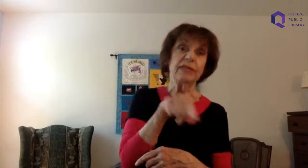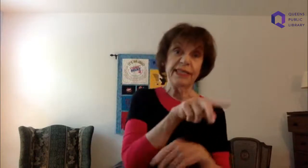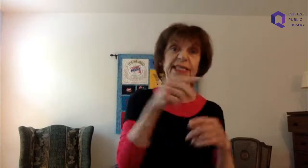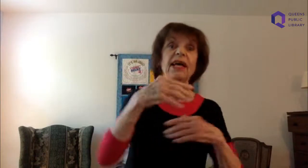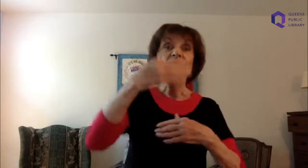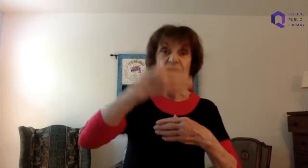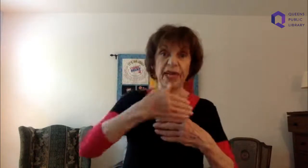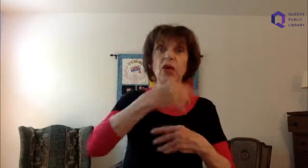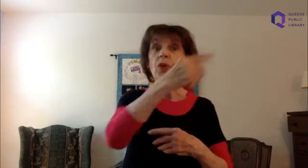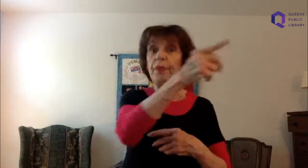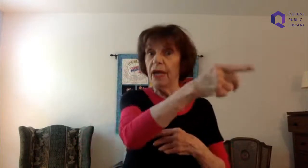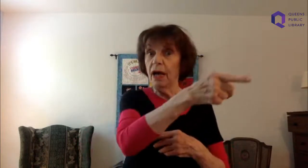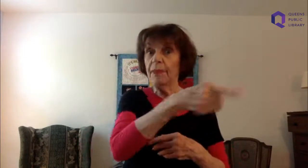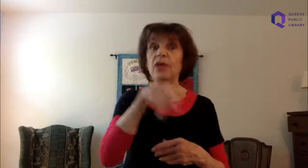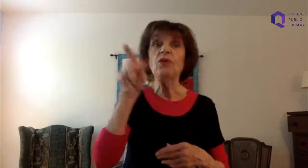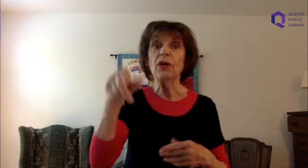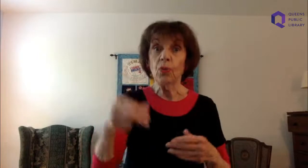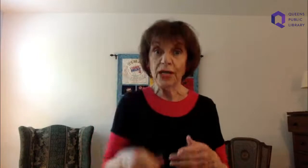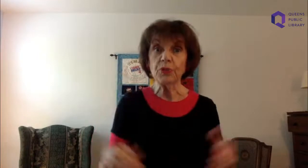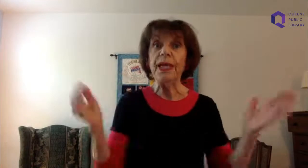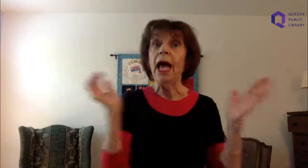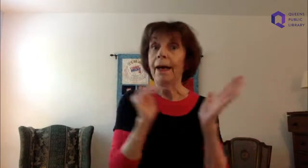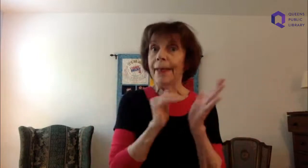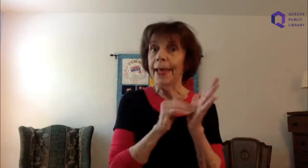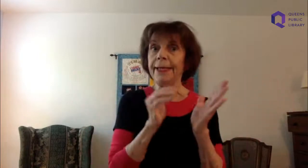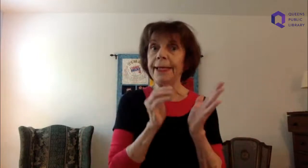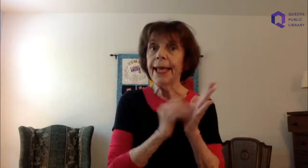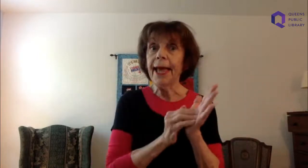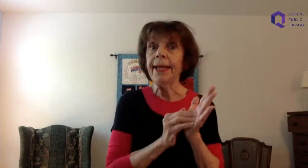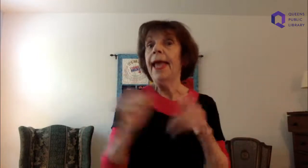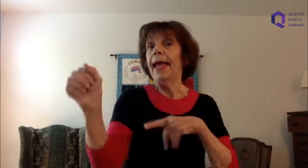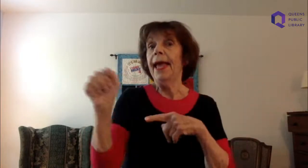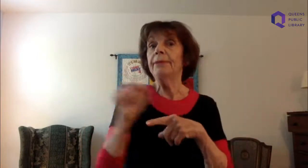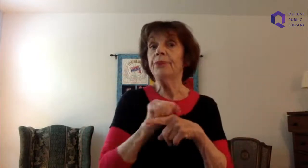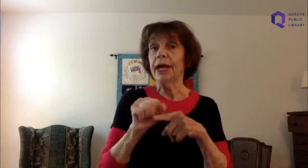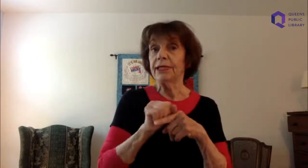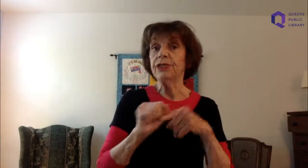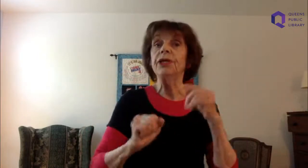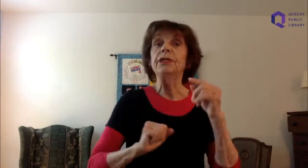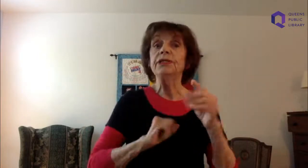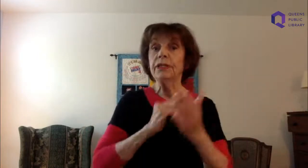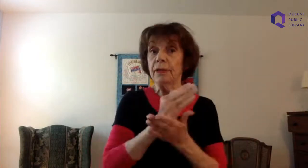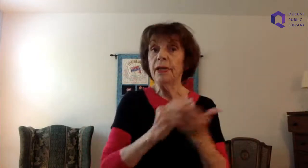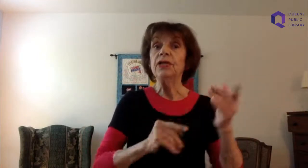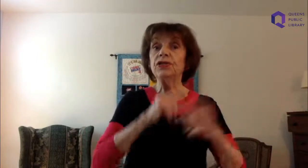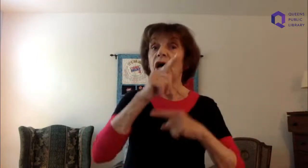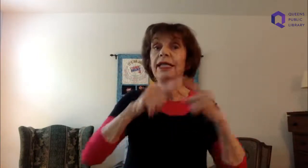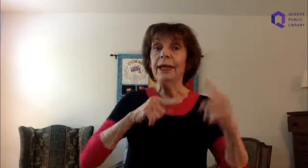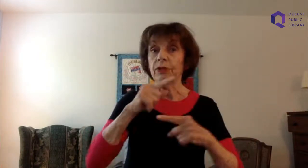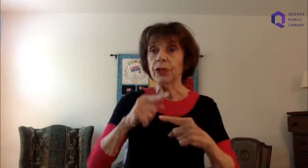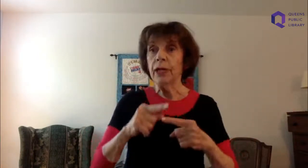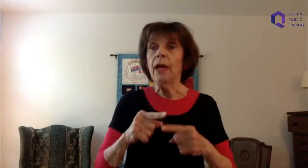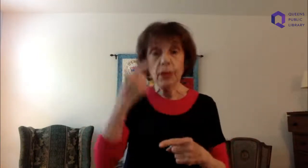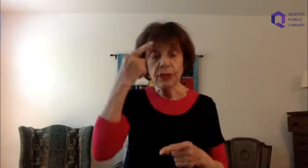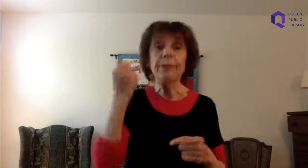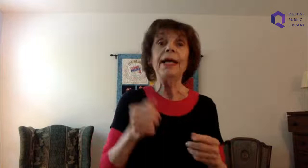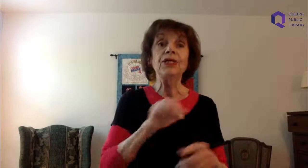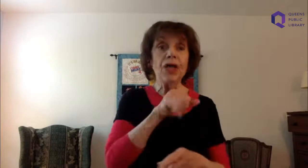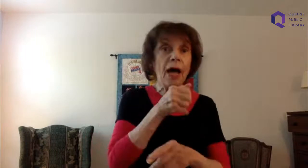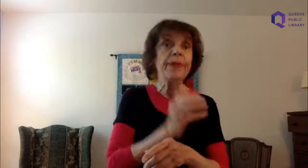because this video will be up and you can watch me again and again and practice some sign language, because my job